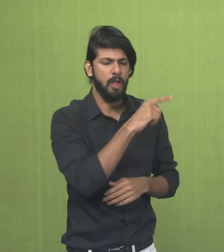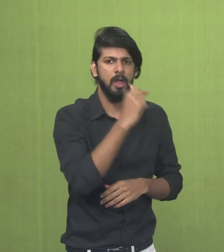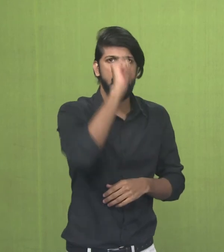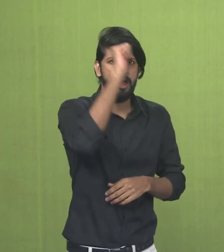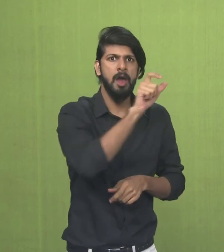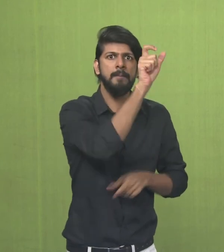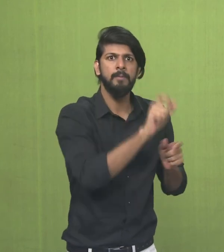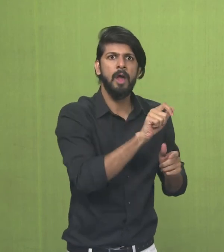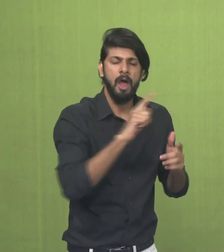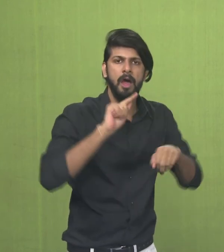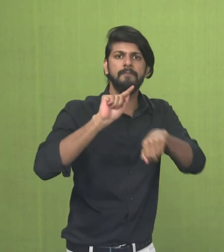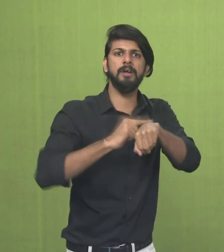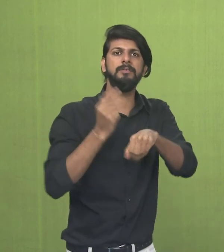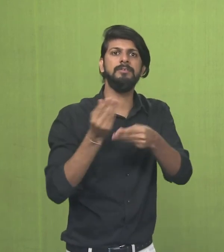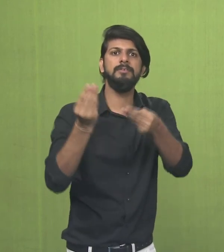The British patrons